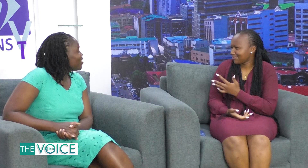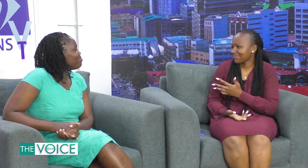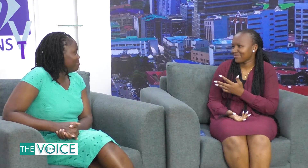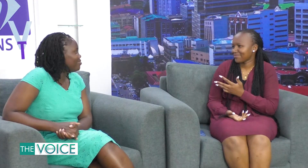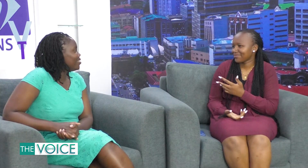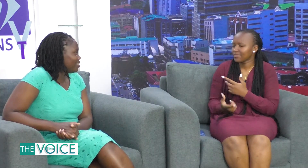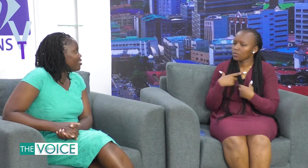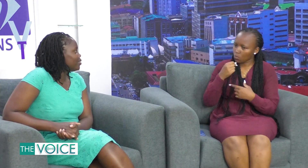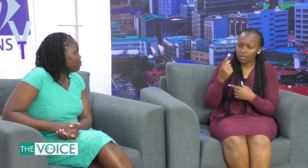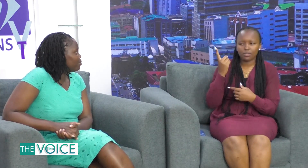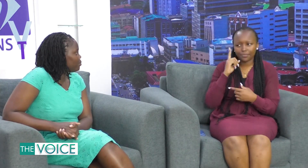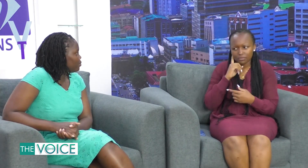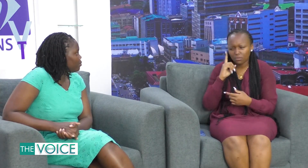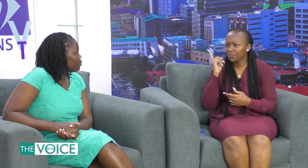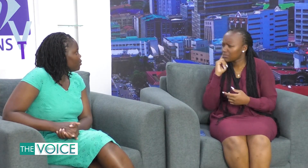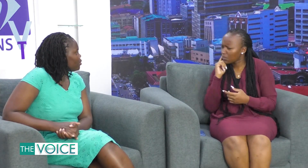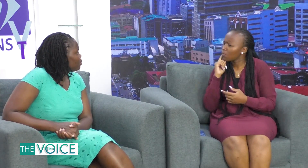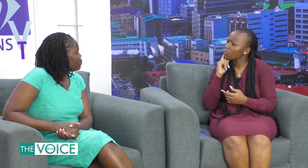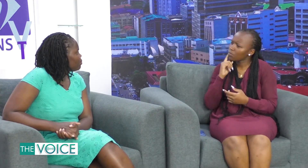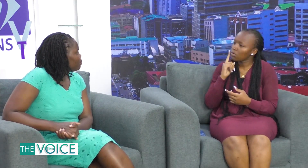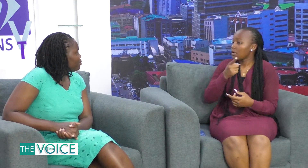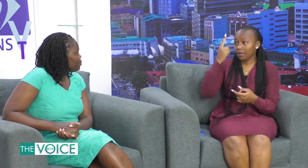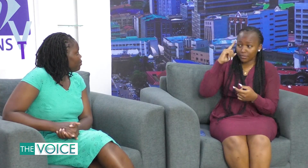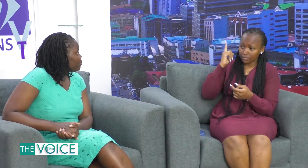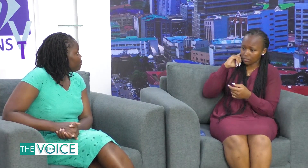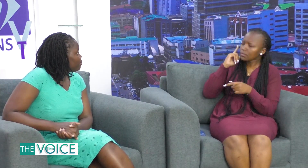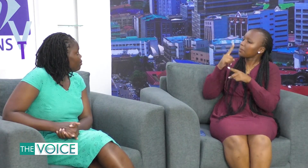sign language. So I didn't know what I was going to do.